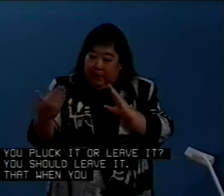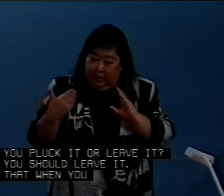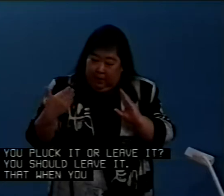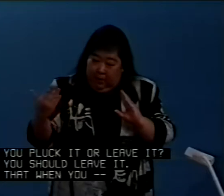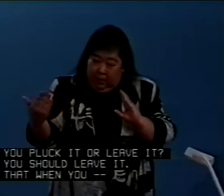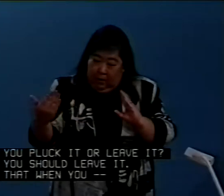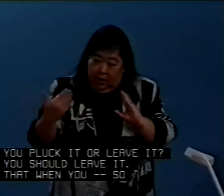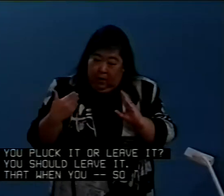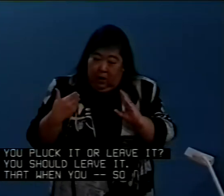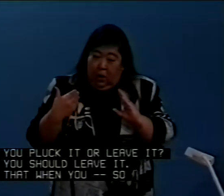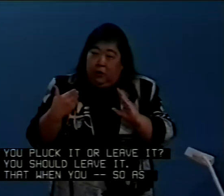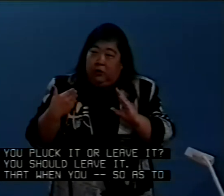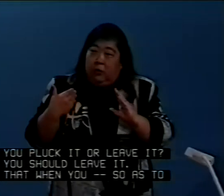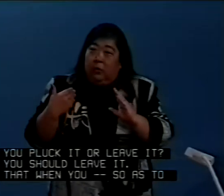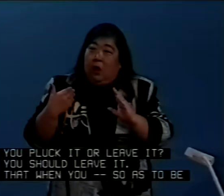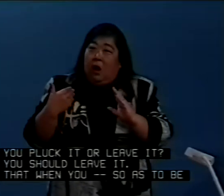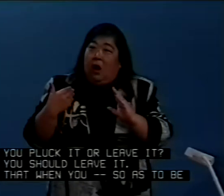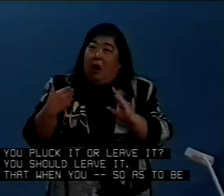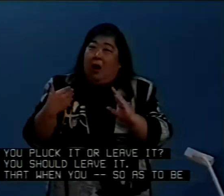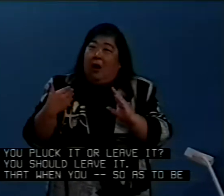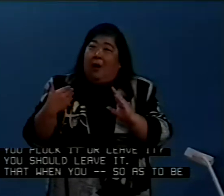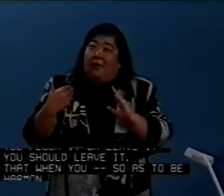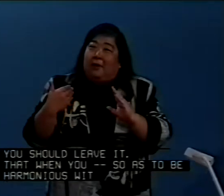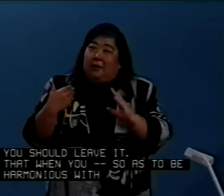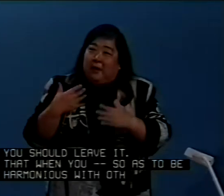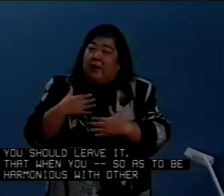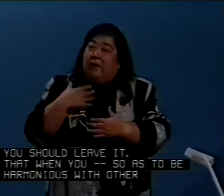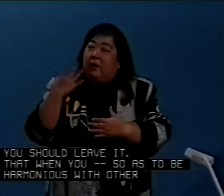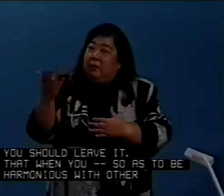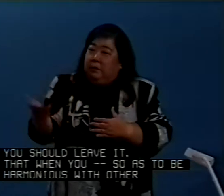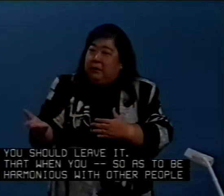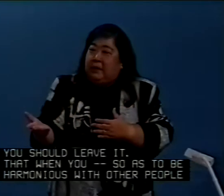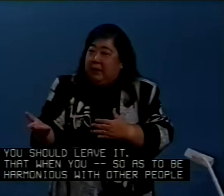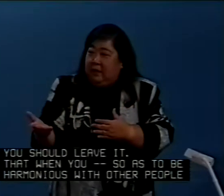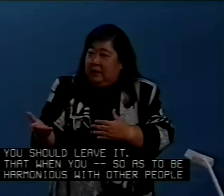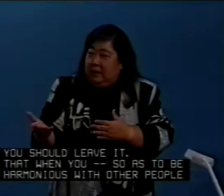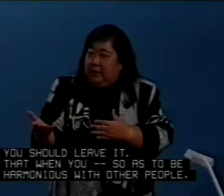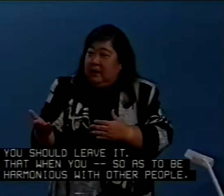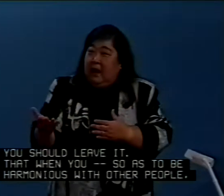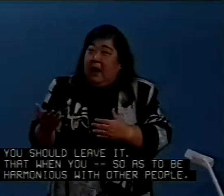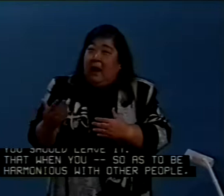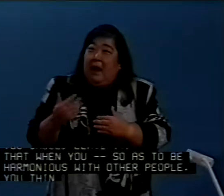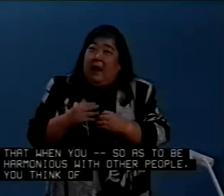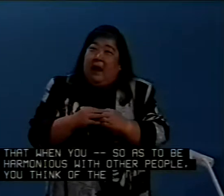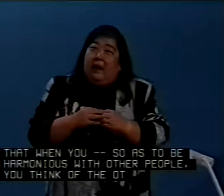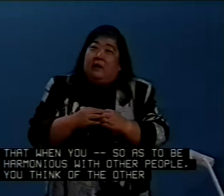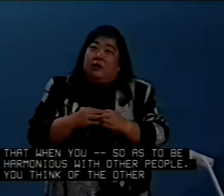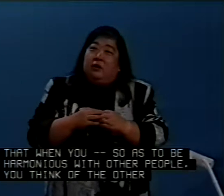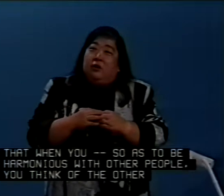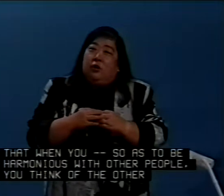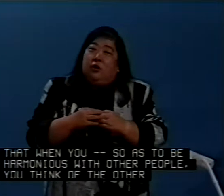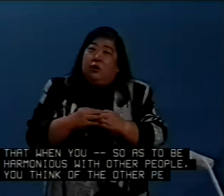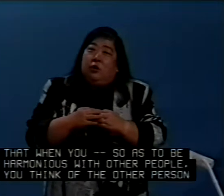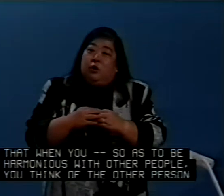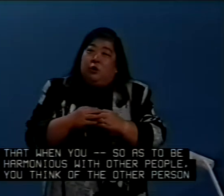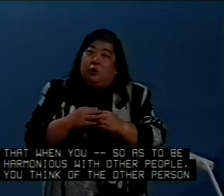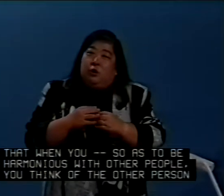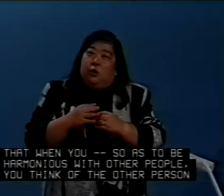people, you think of the other person's feelings and